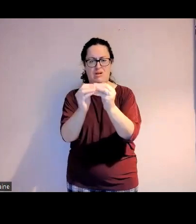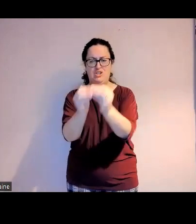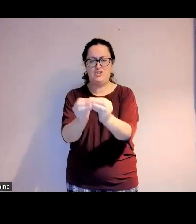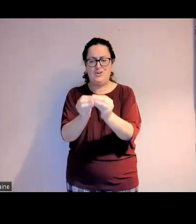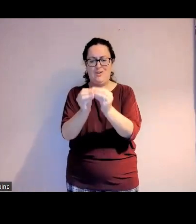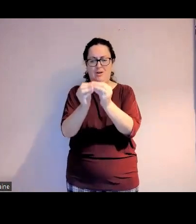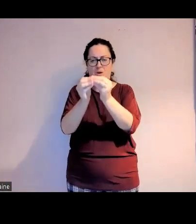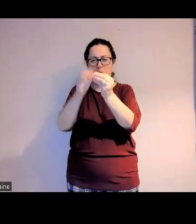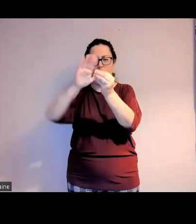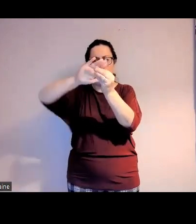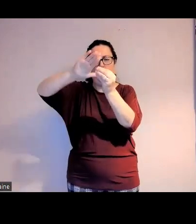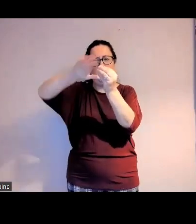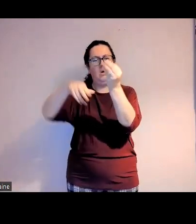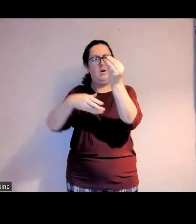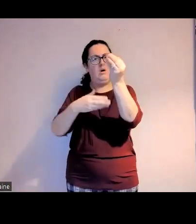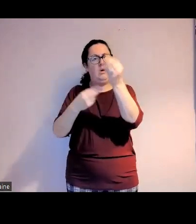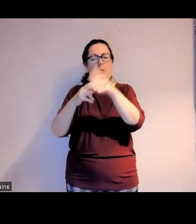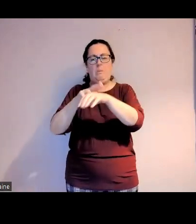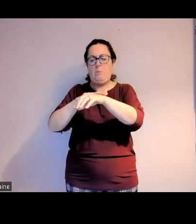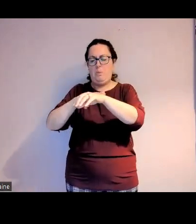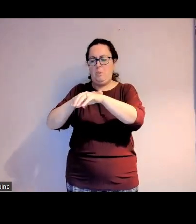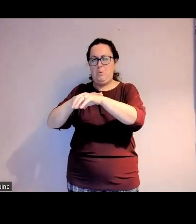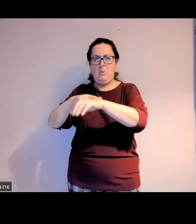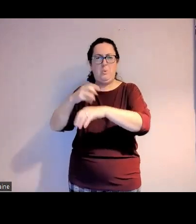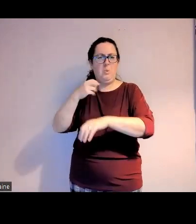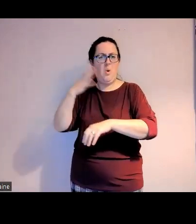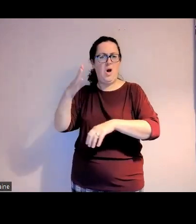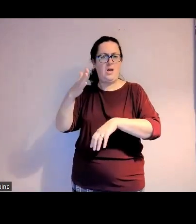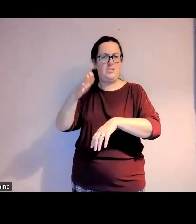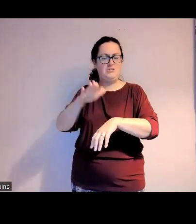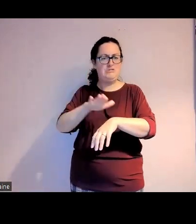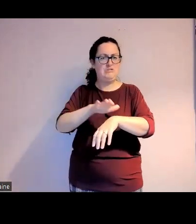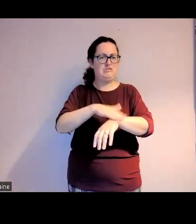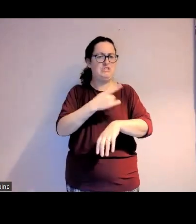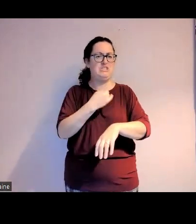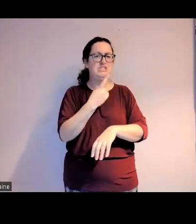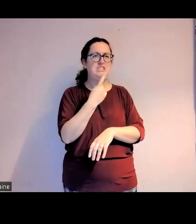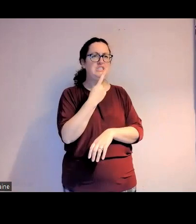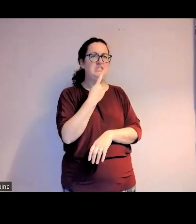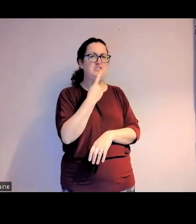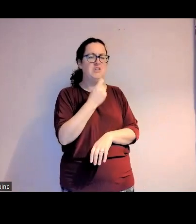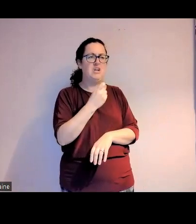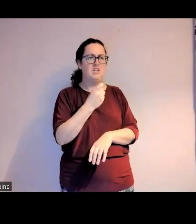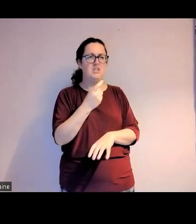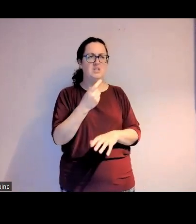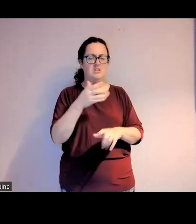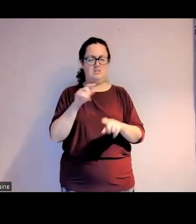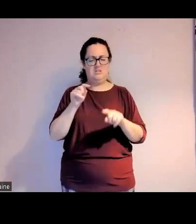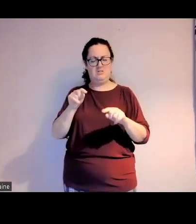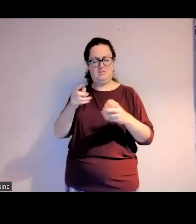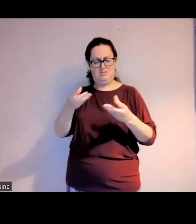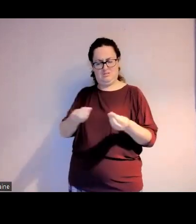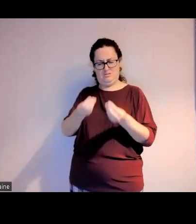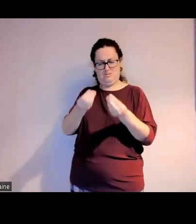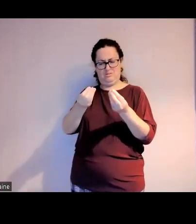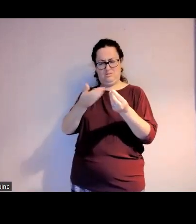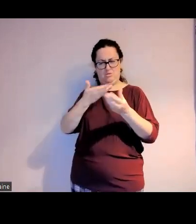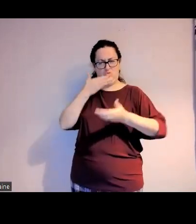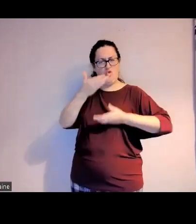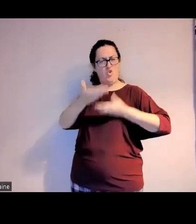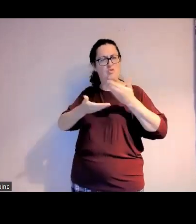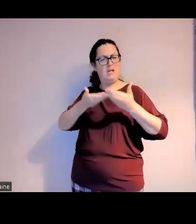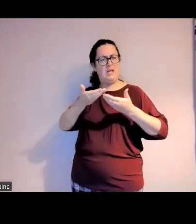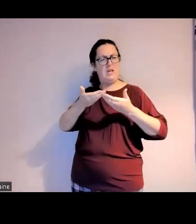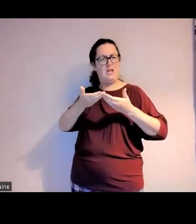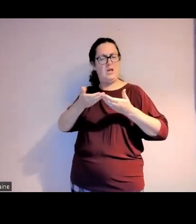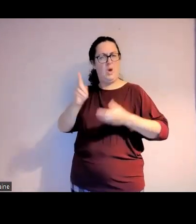them clean, blue and white, green, brown, vermilion. You think there's a story here about a woman who lived